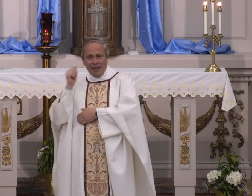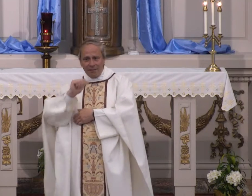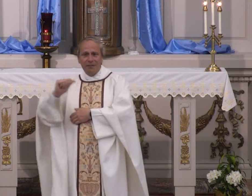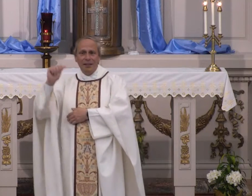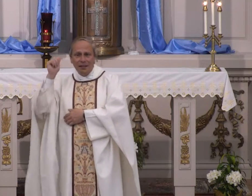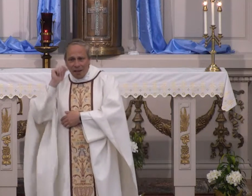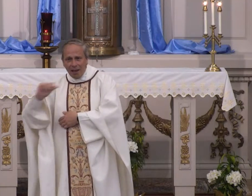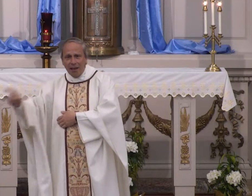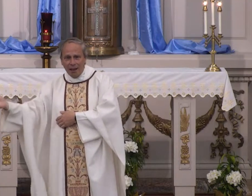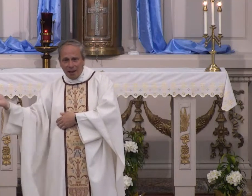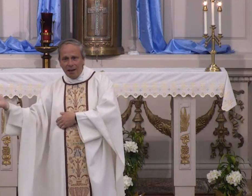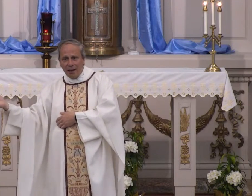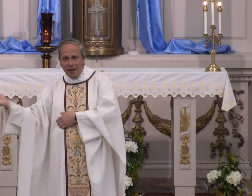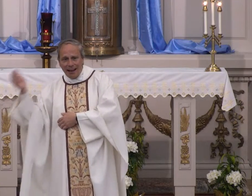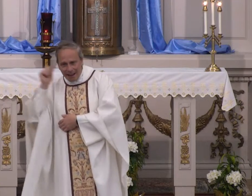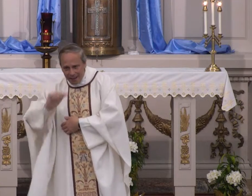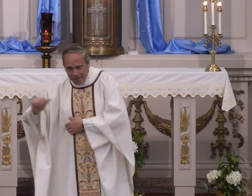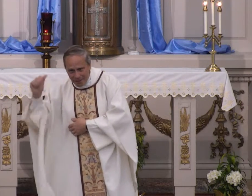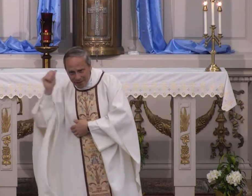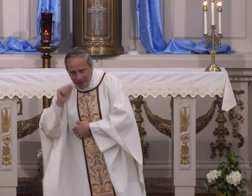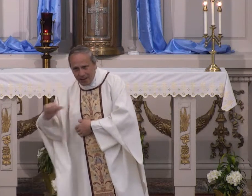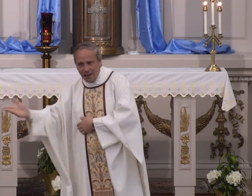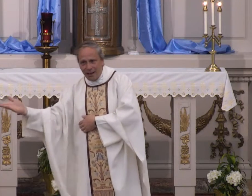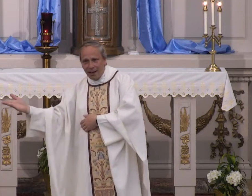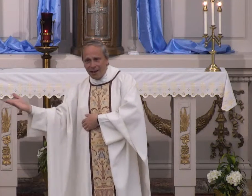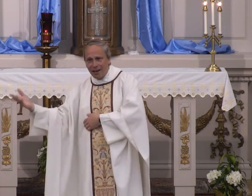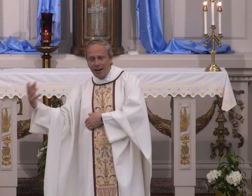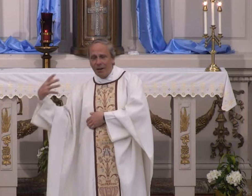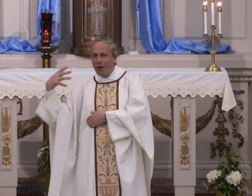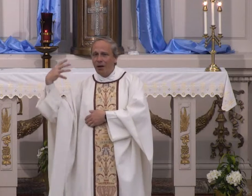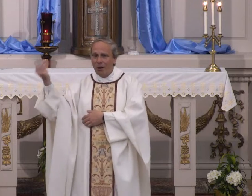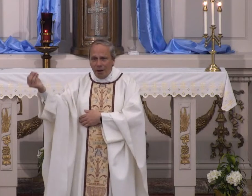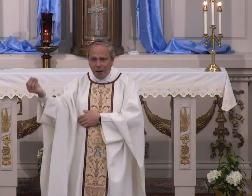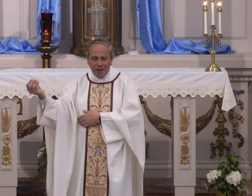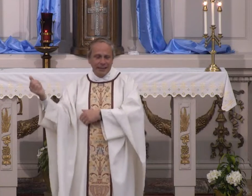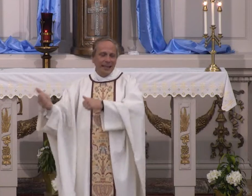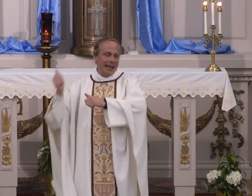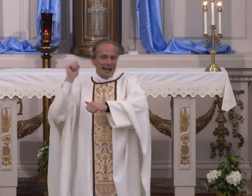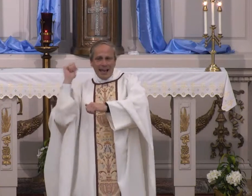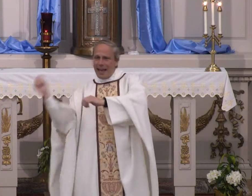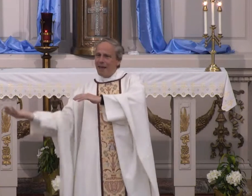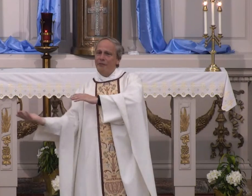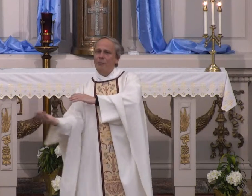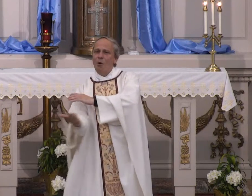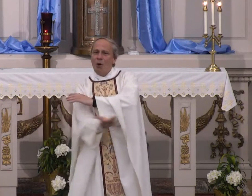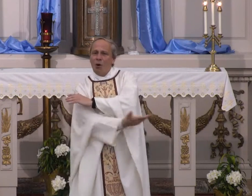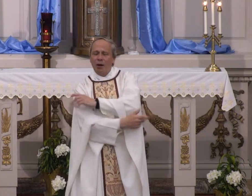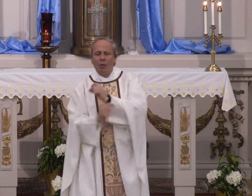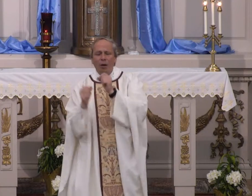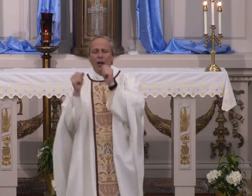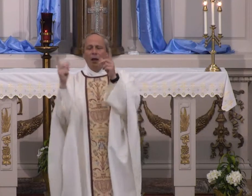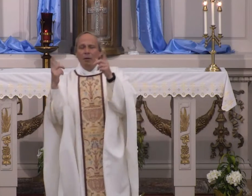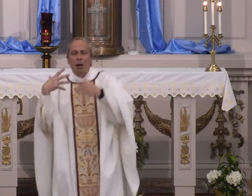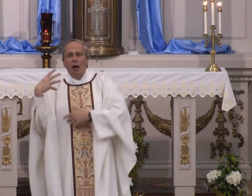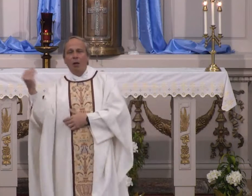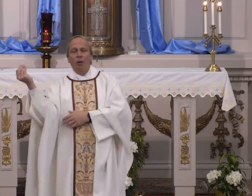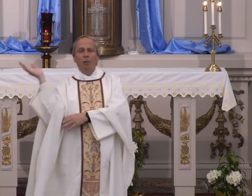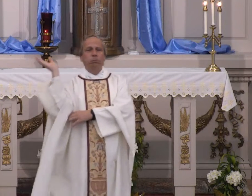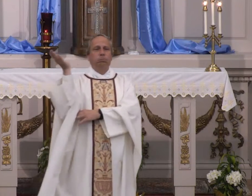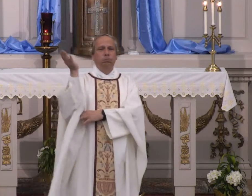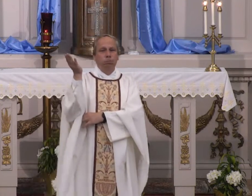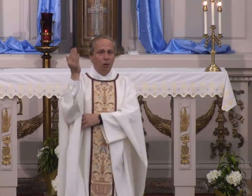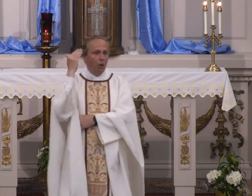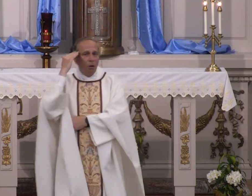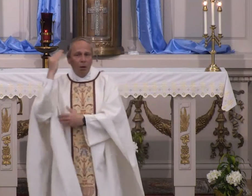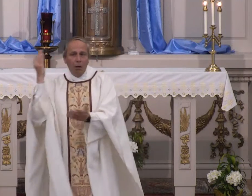And they were at risk for people killing them every day when they traveled and preached. Every morning when they would